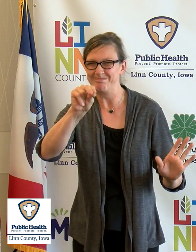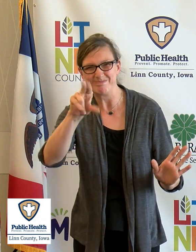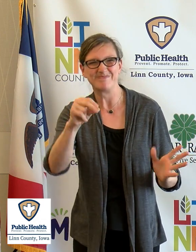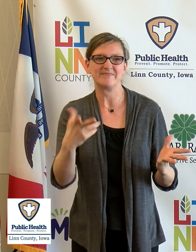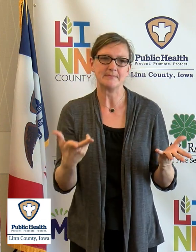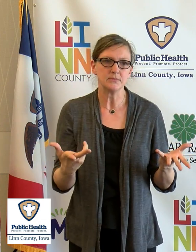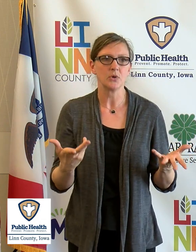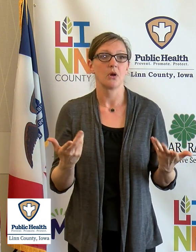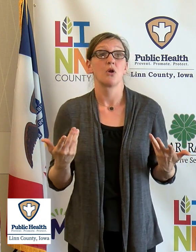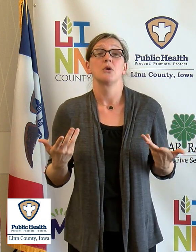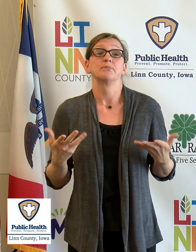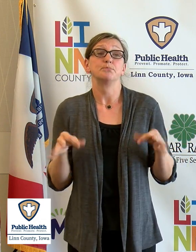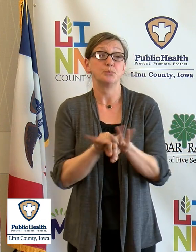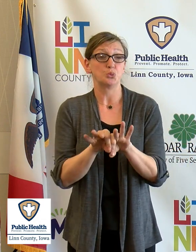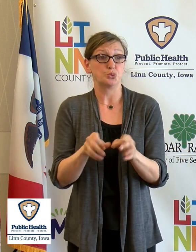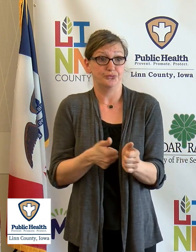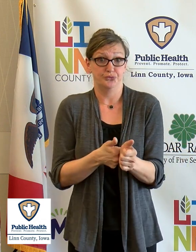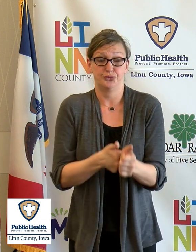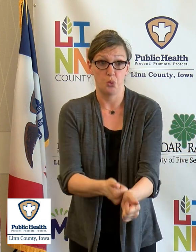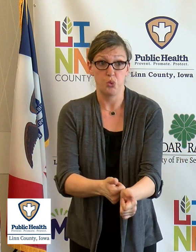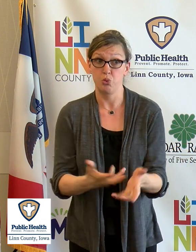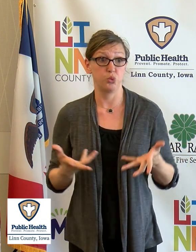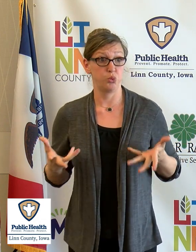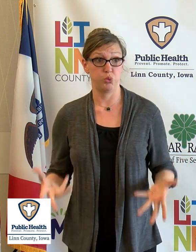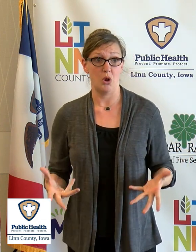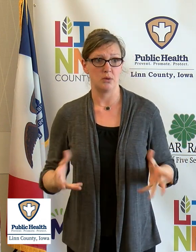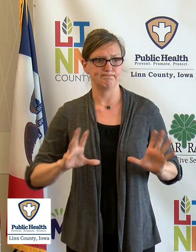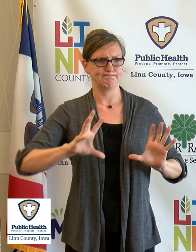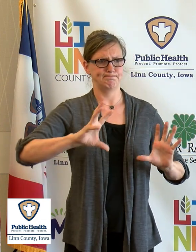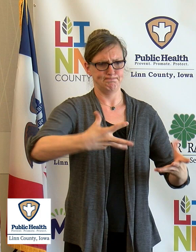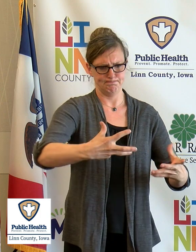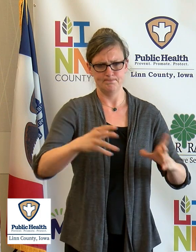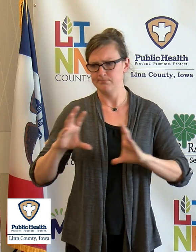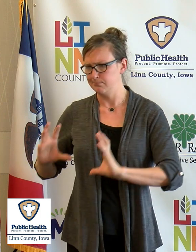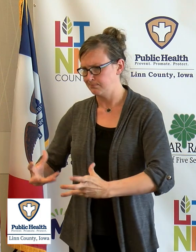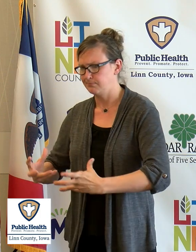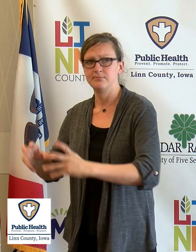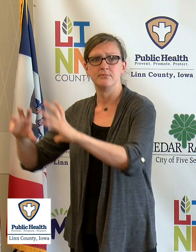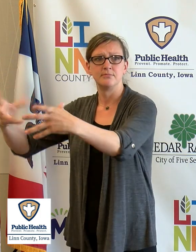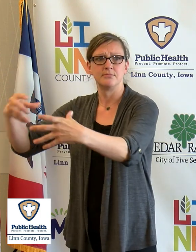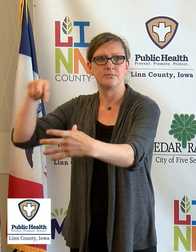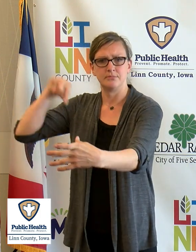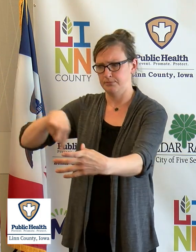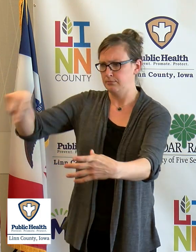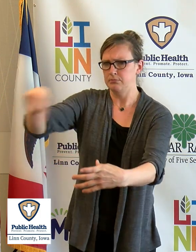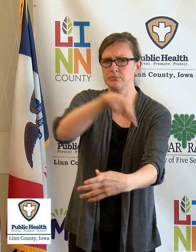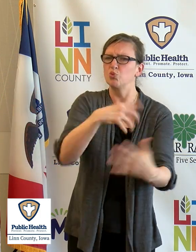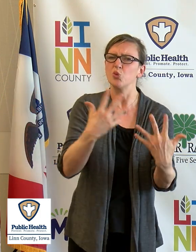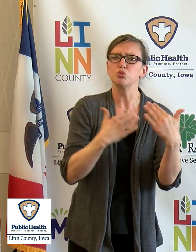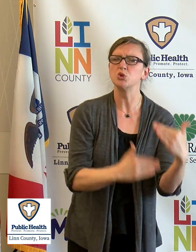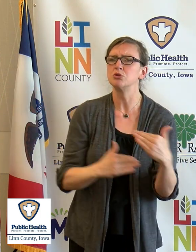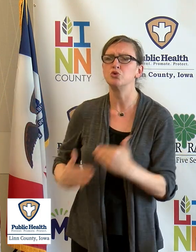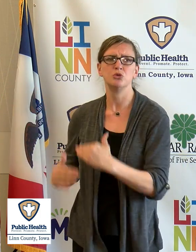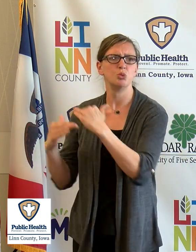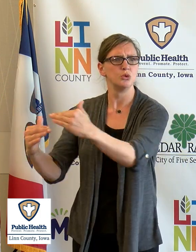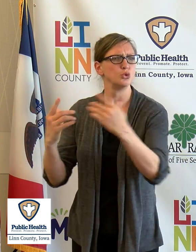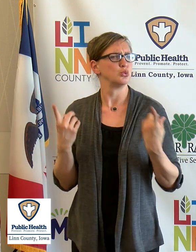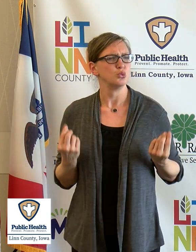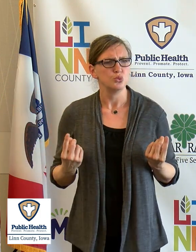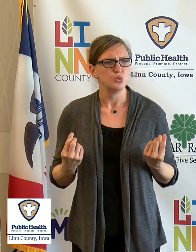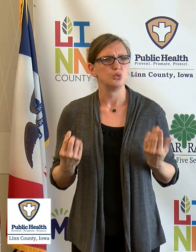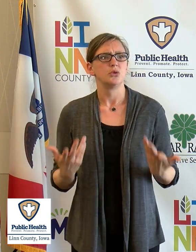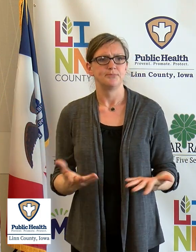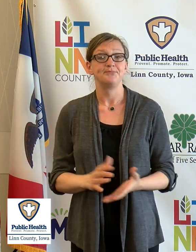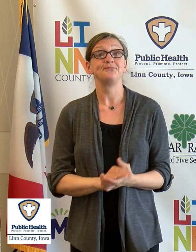efforts. Now, it appears that the governor is moving to a strategy of mass testing, which